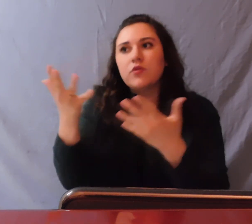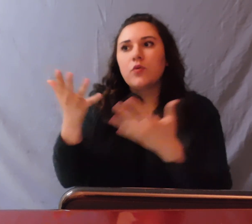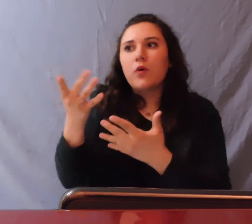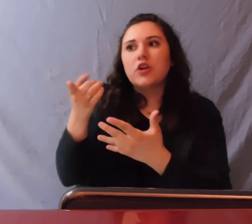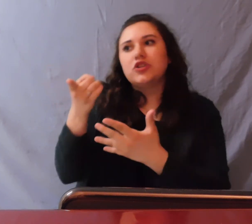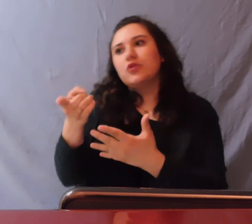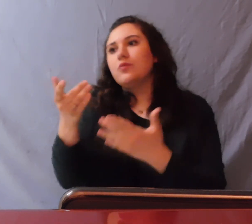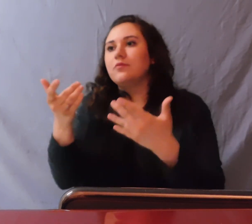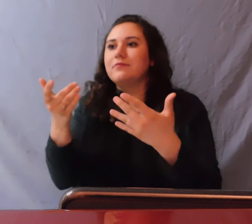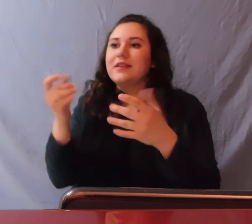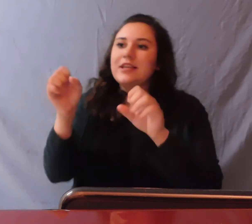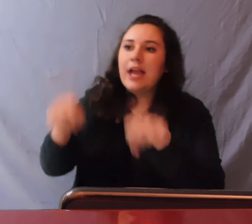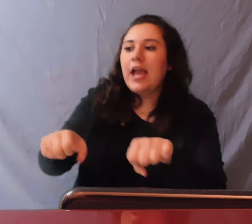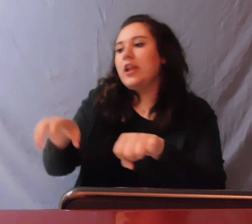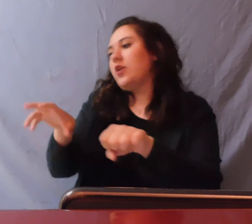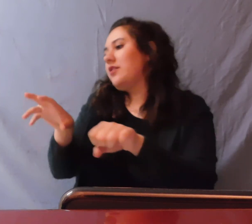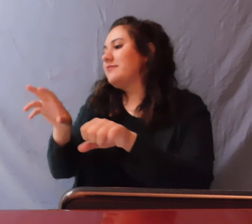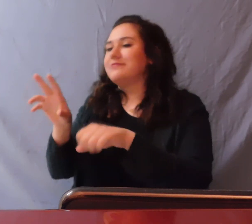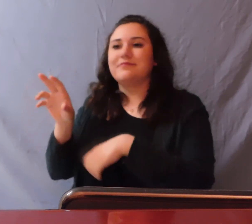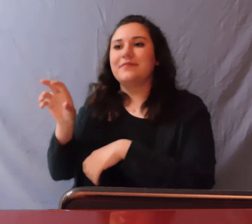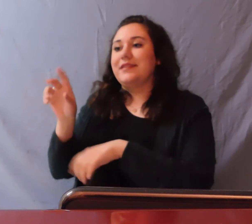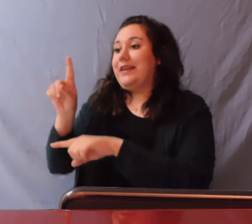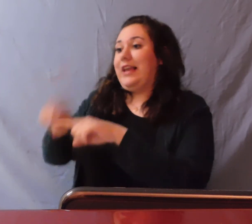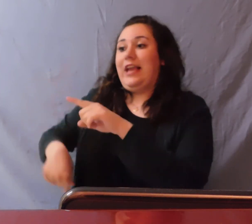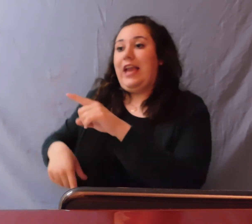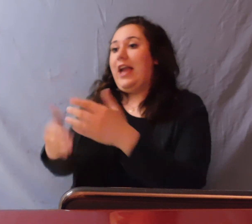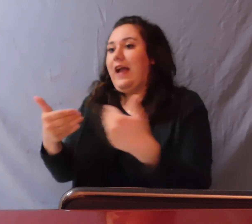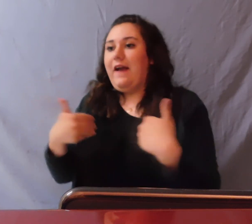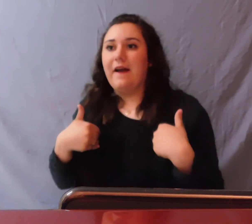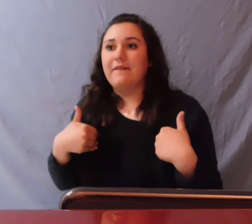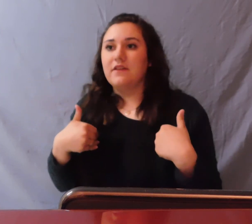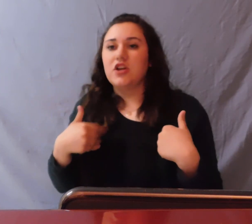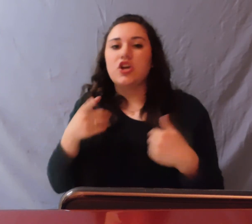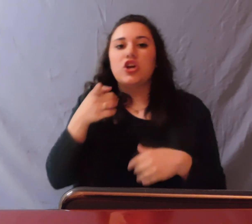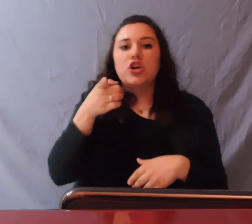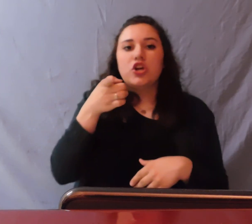additional $300 a month for food stamps.